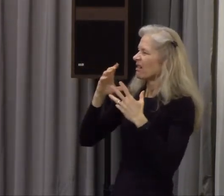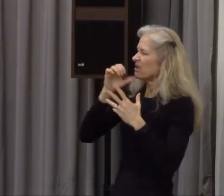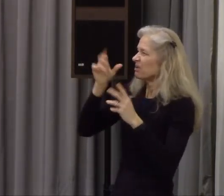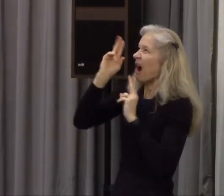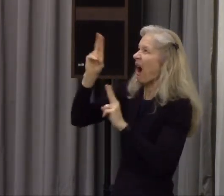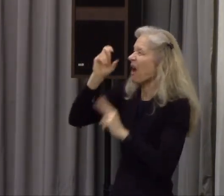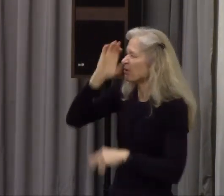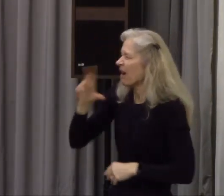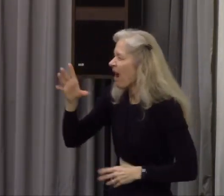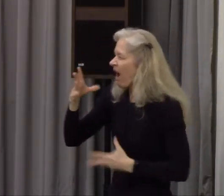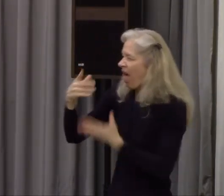And the Bible says at that time that